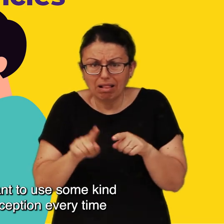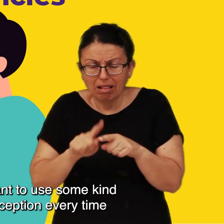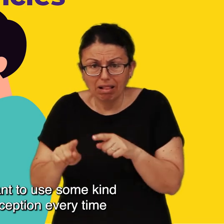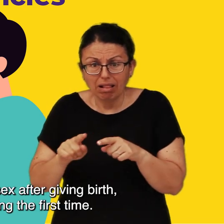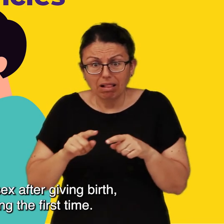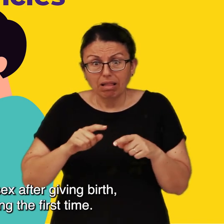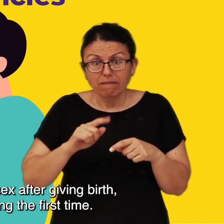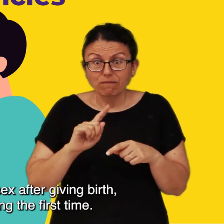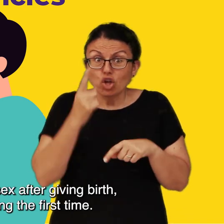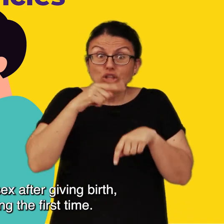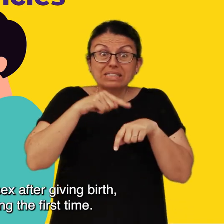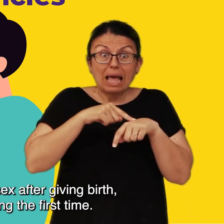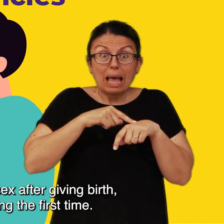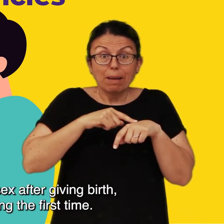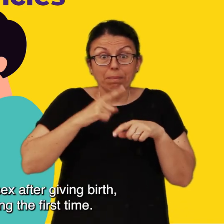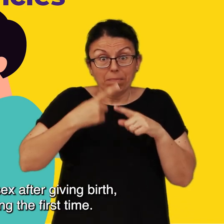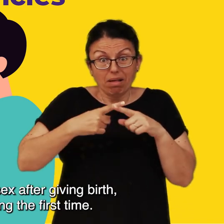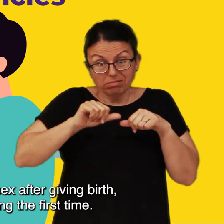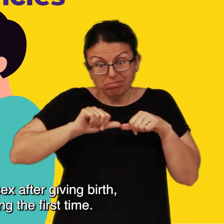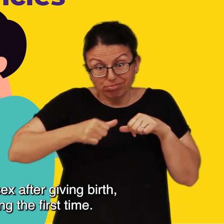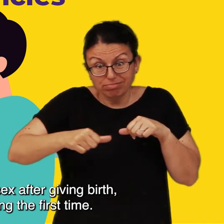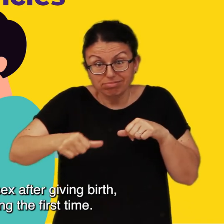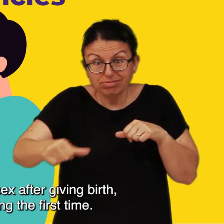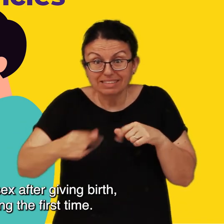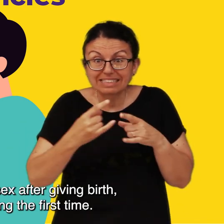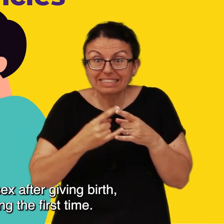after giving birth, including the first time.